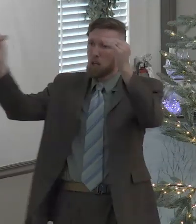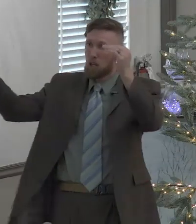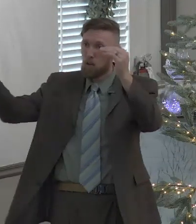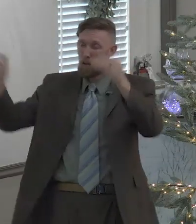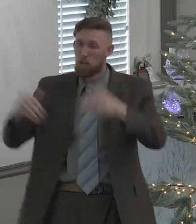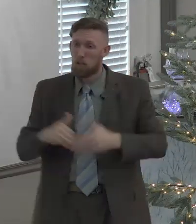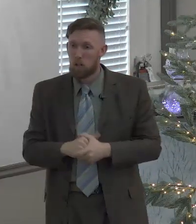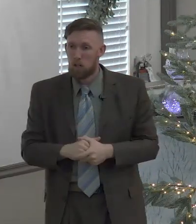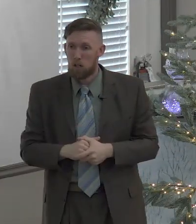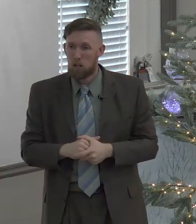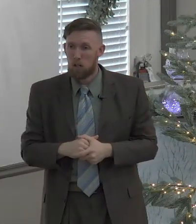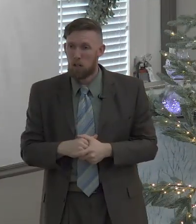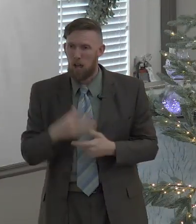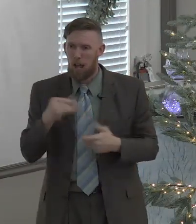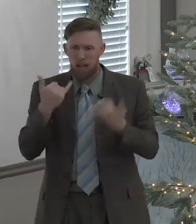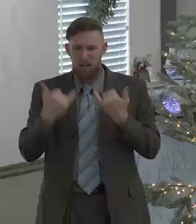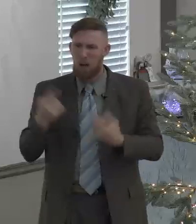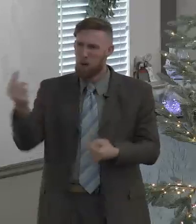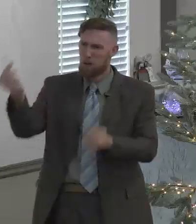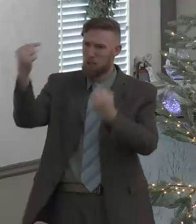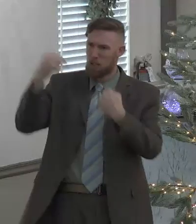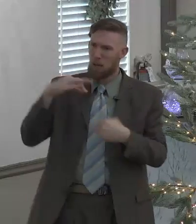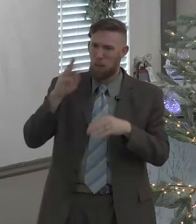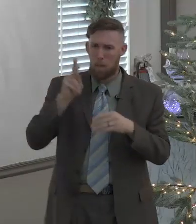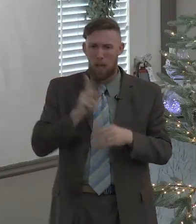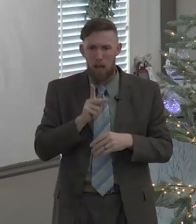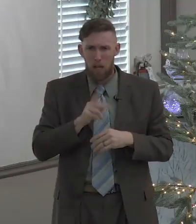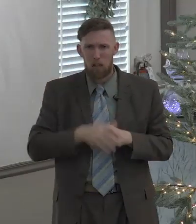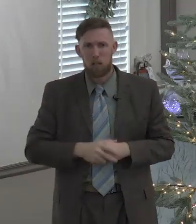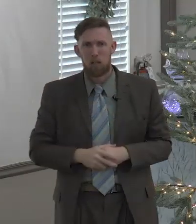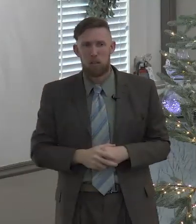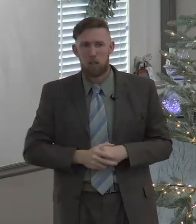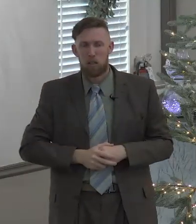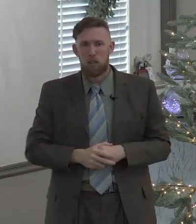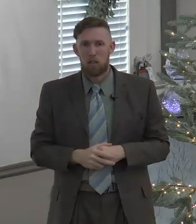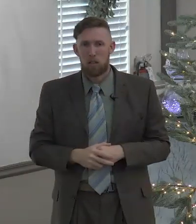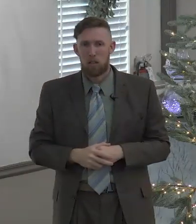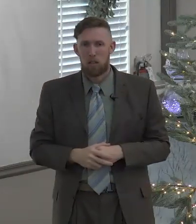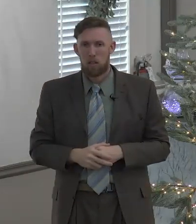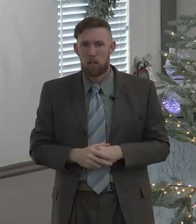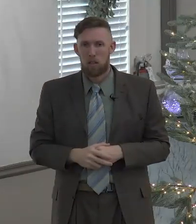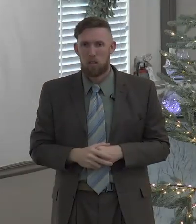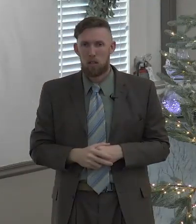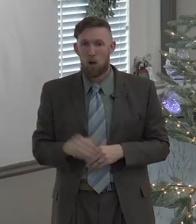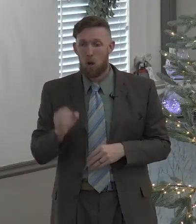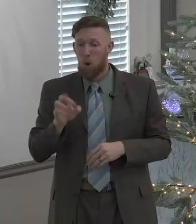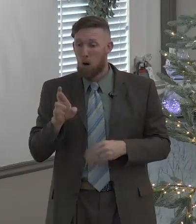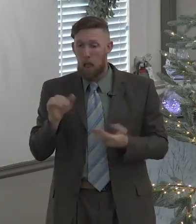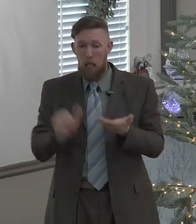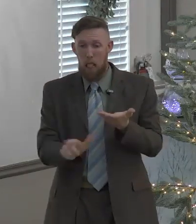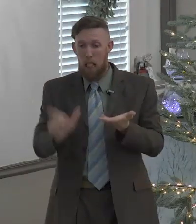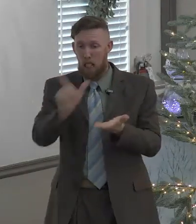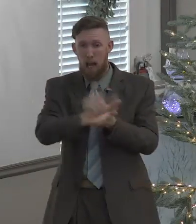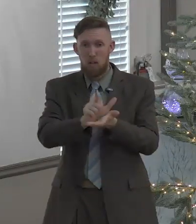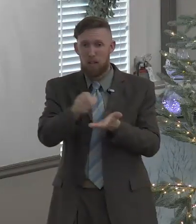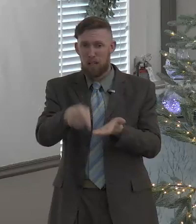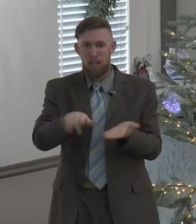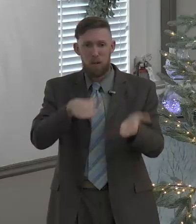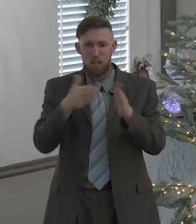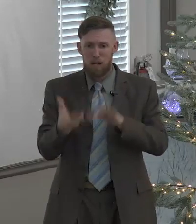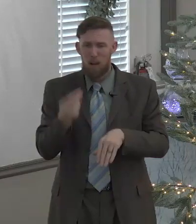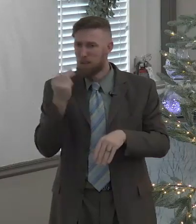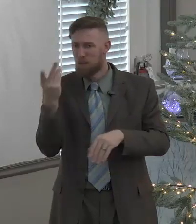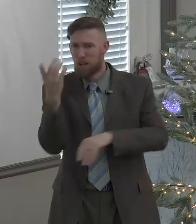this depressing place? Huh? How about Lazarus? He'd been dead for days. Did he go to